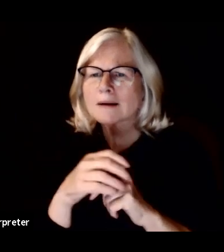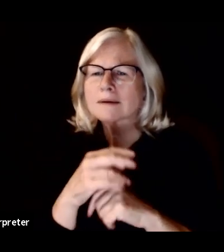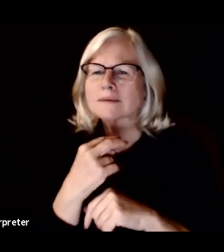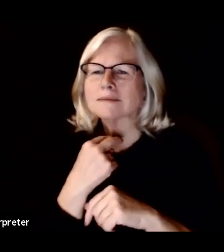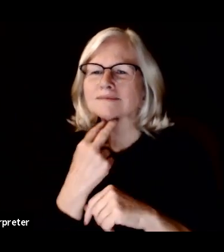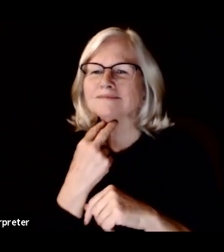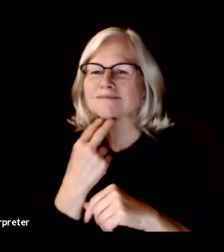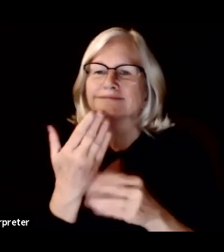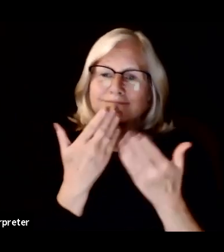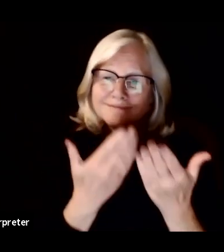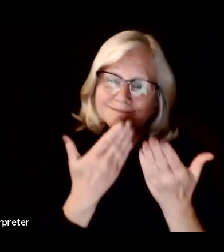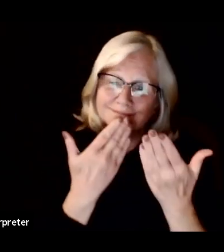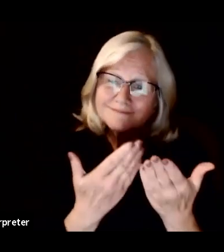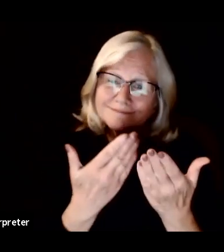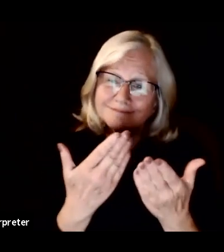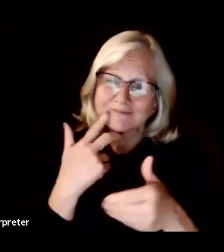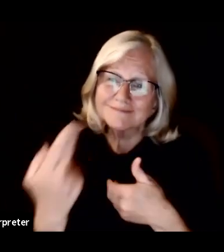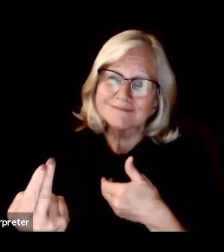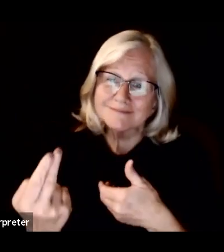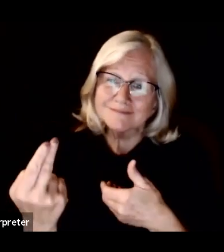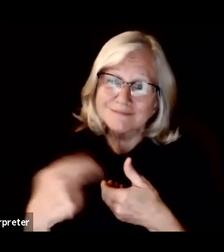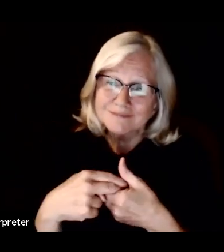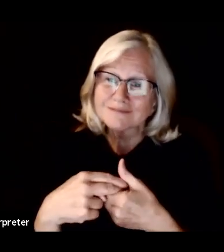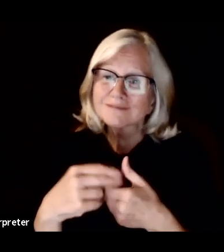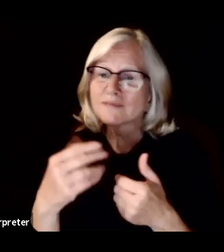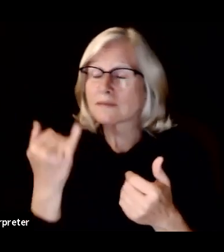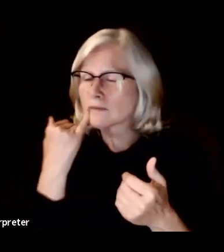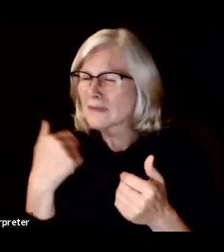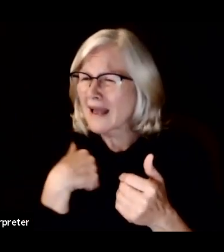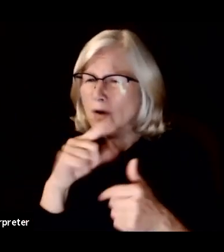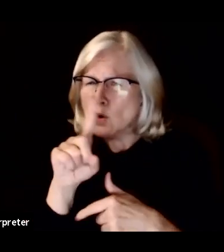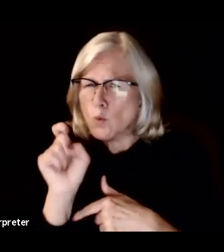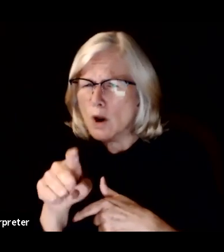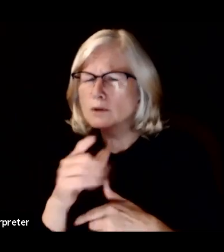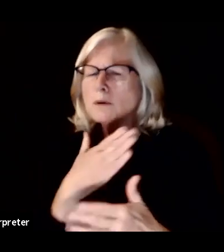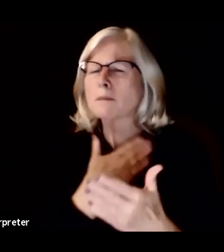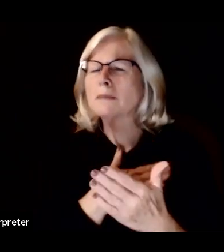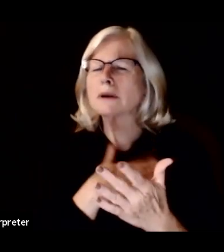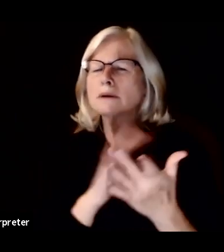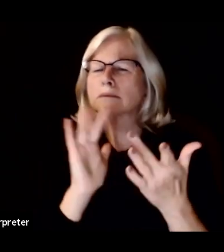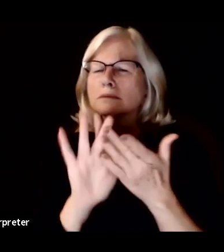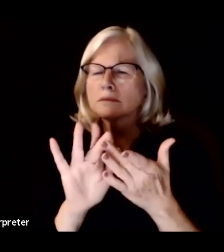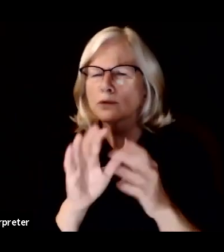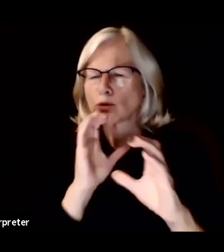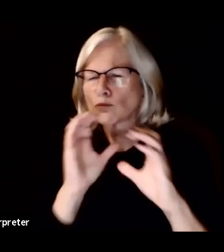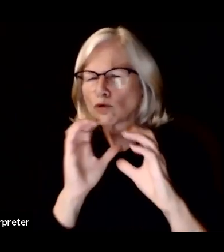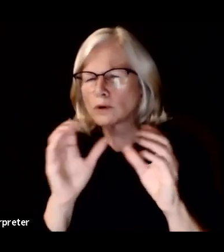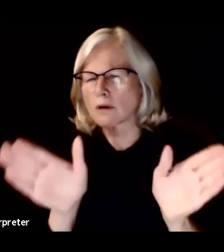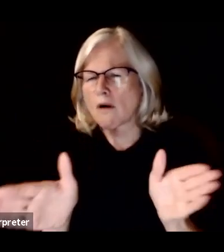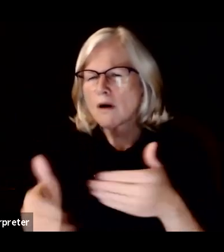additional questions, please feel free to reach out to our communications office this afternoon. Have a good day, and we will be back with you again